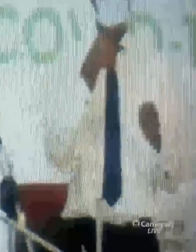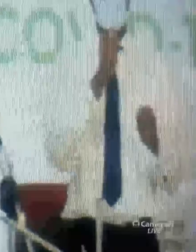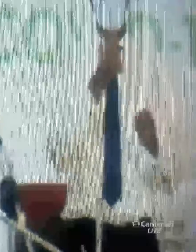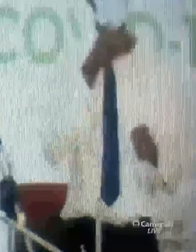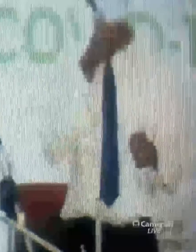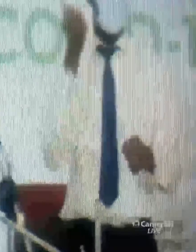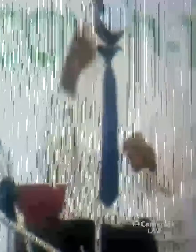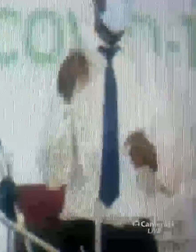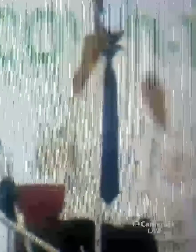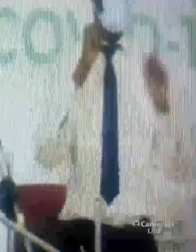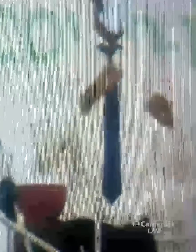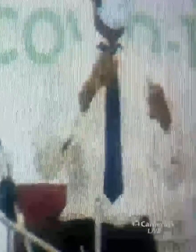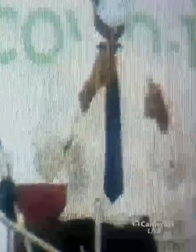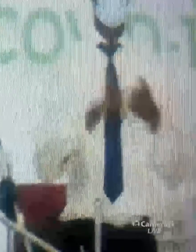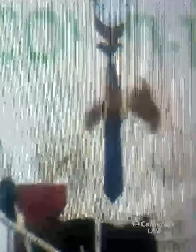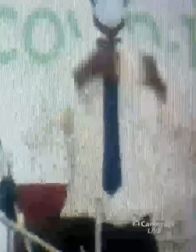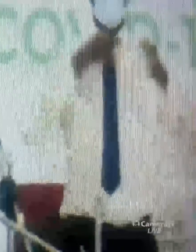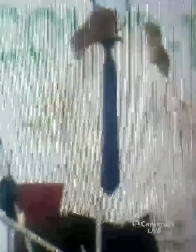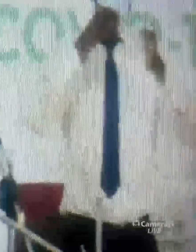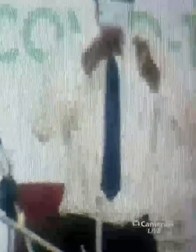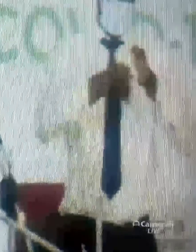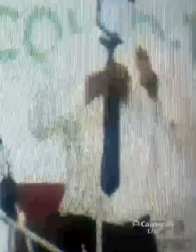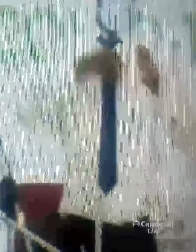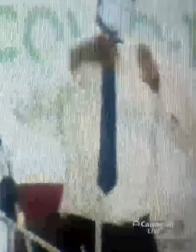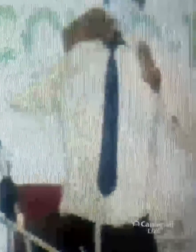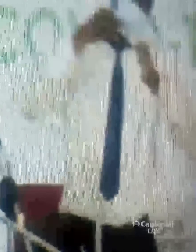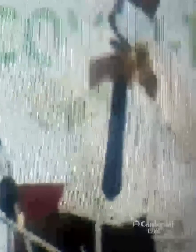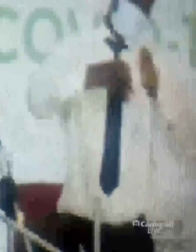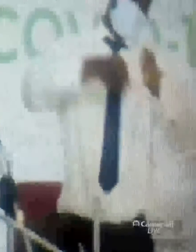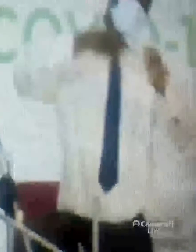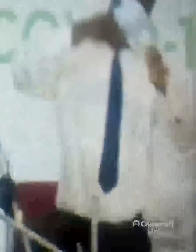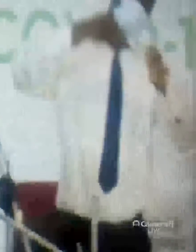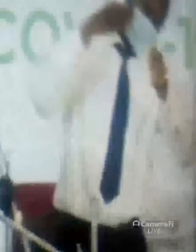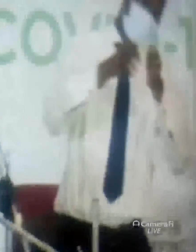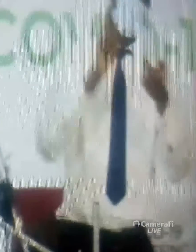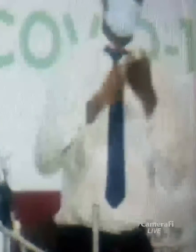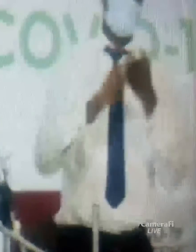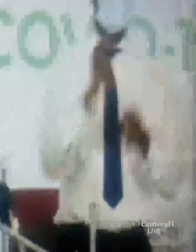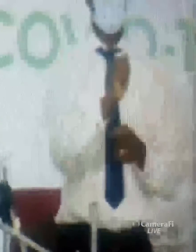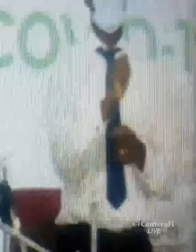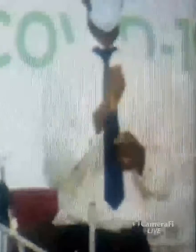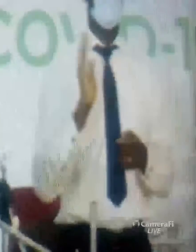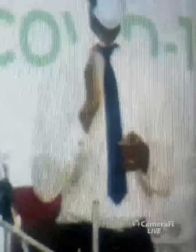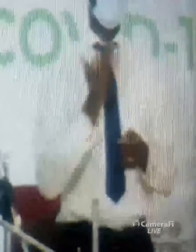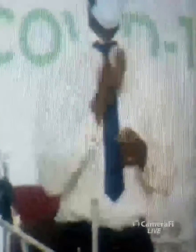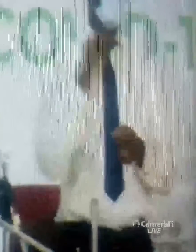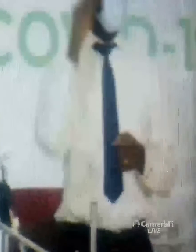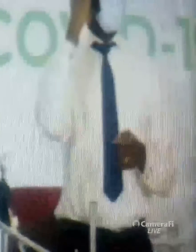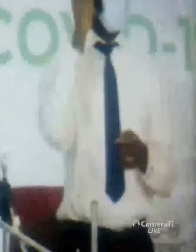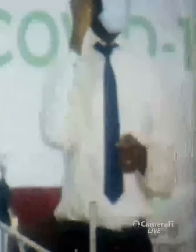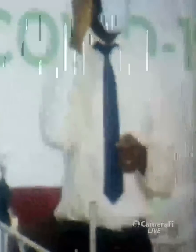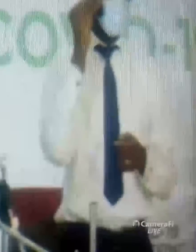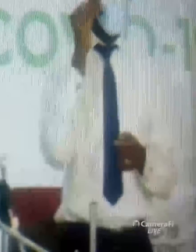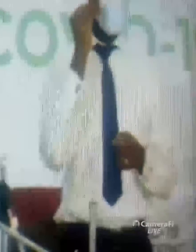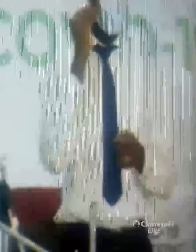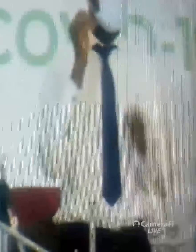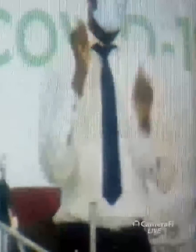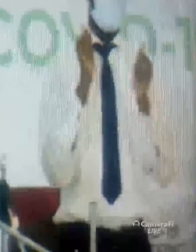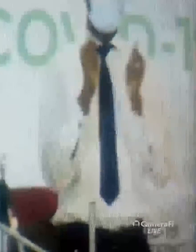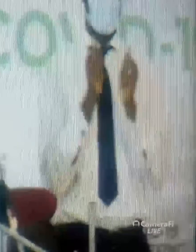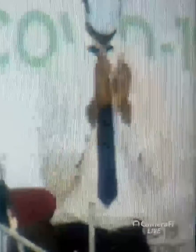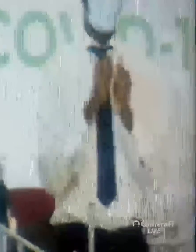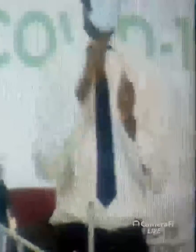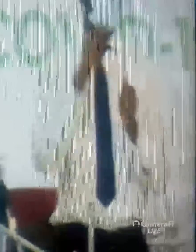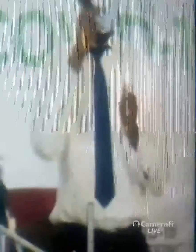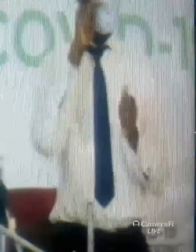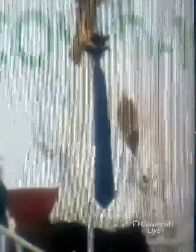Once Nigerians are given the information, our experience in the last 20, 30 years with polio eradication is that they usually come around.